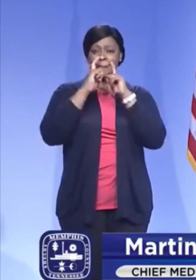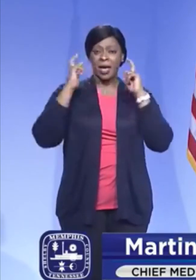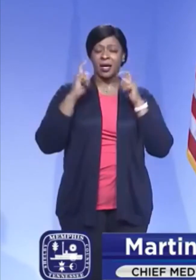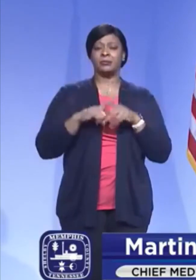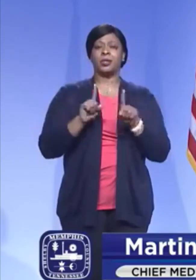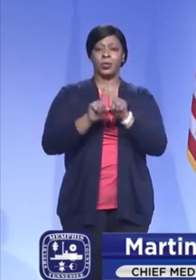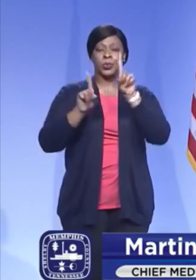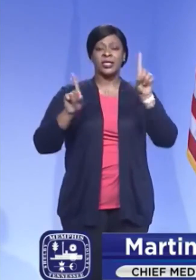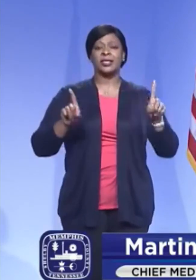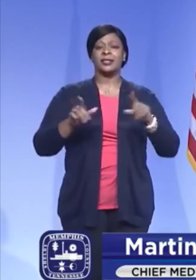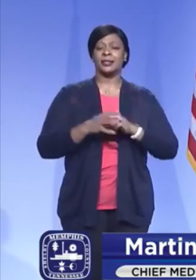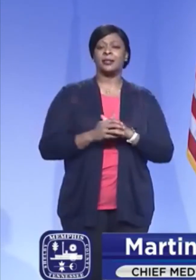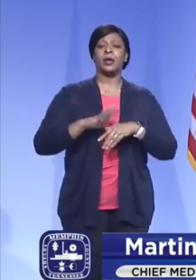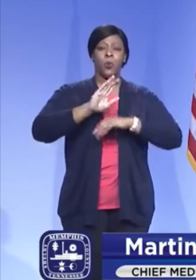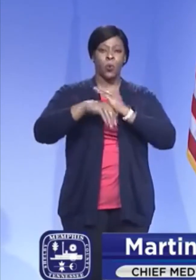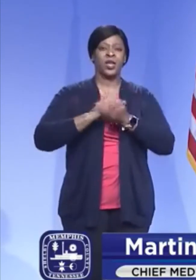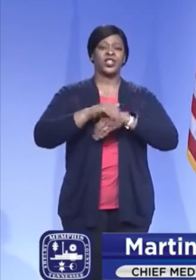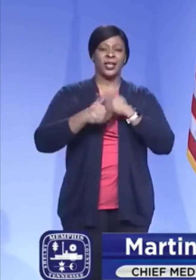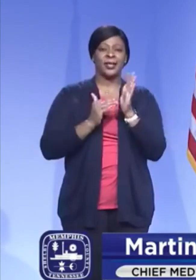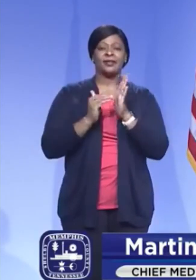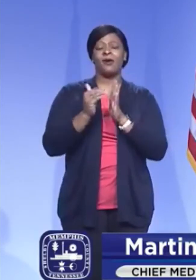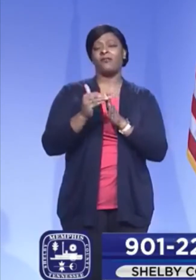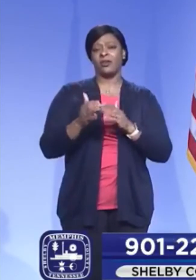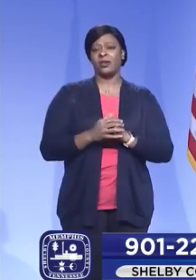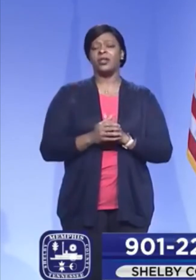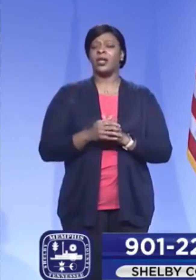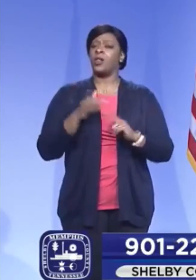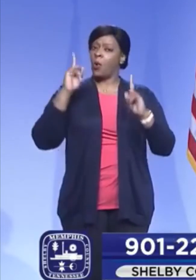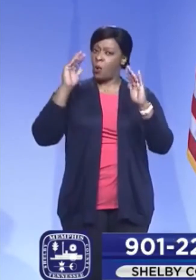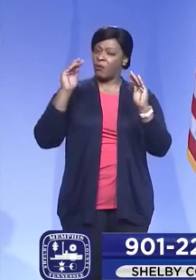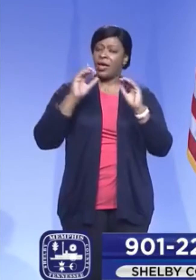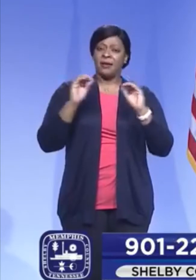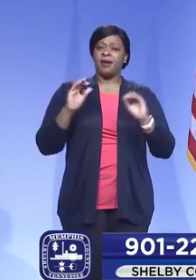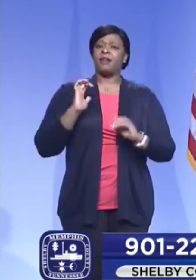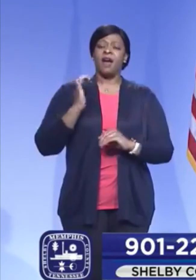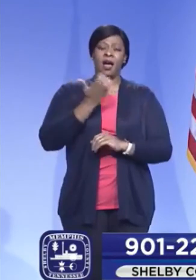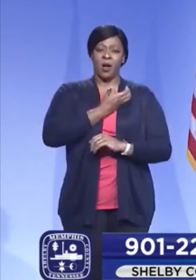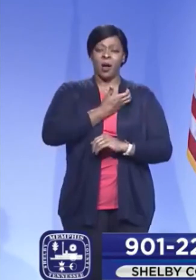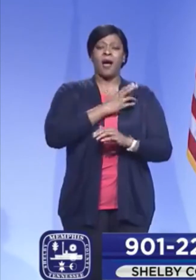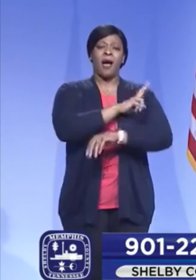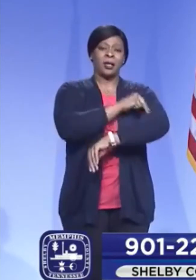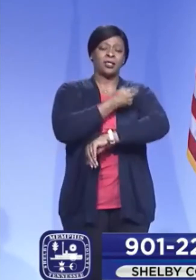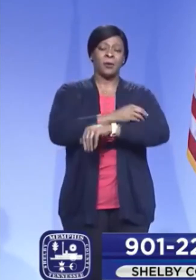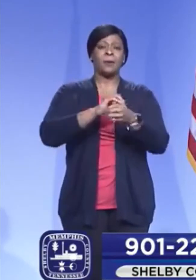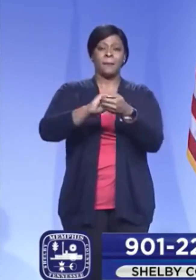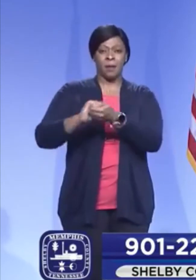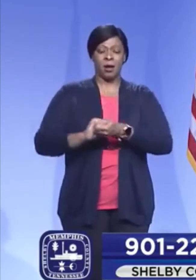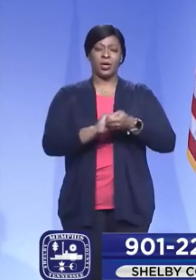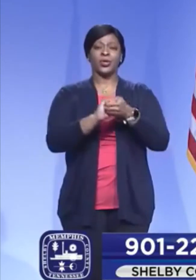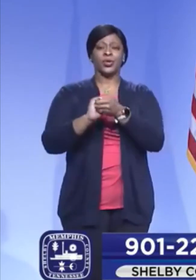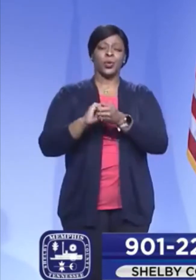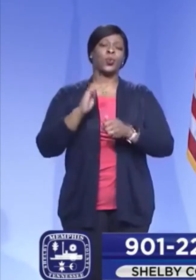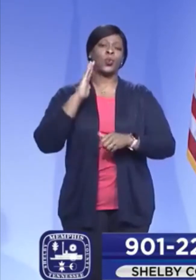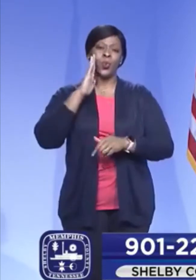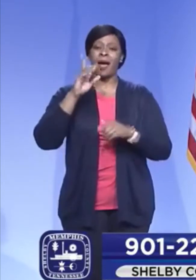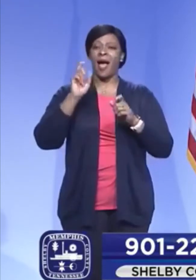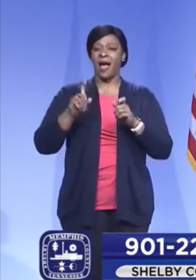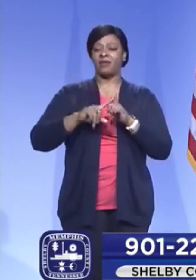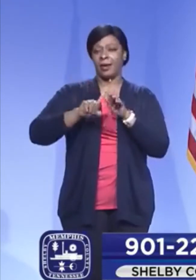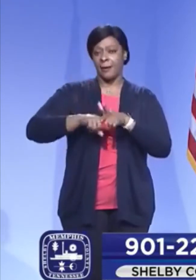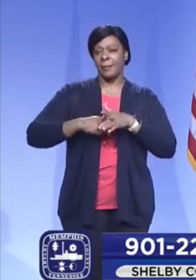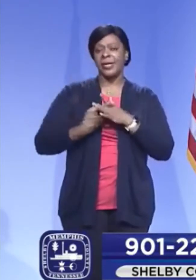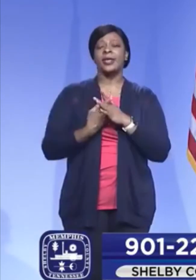social distance, wash hands, then hopefully none of our hospital partners will have to